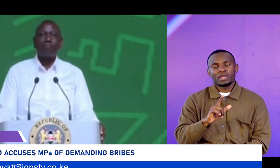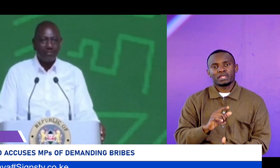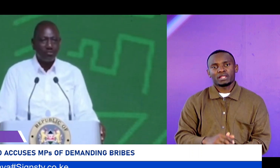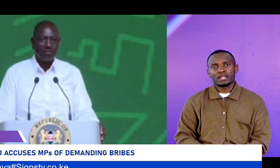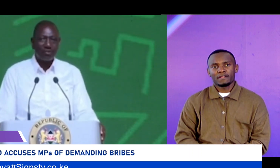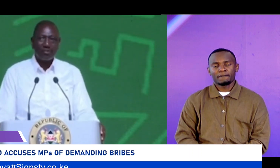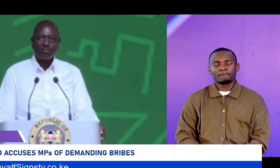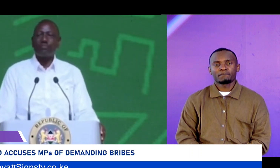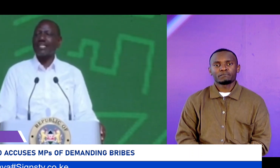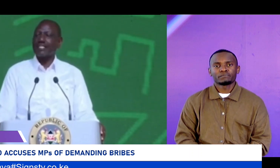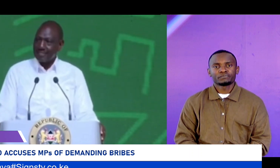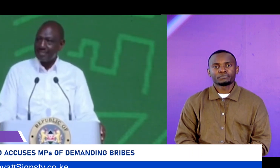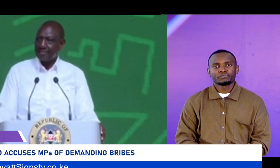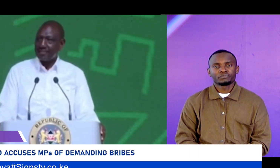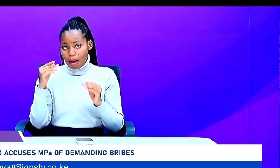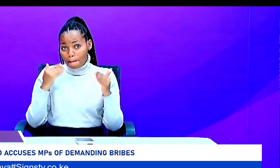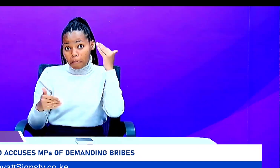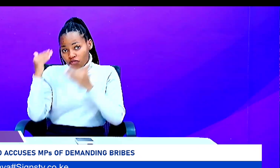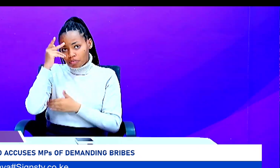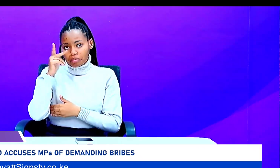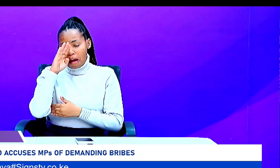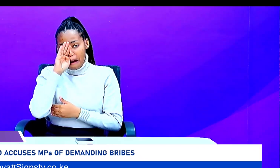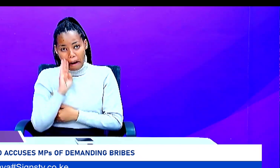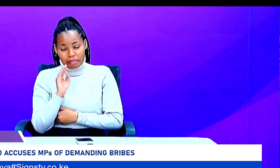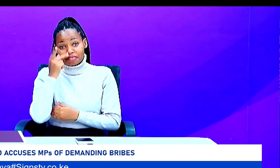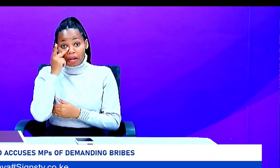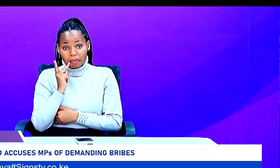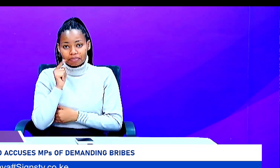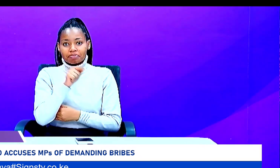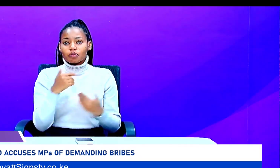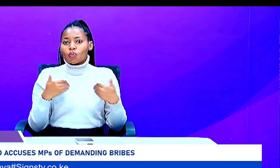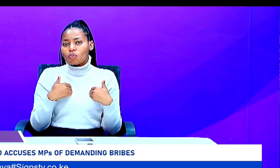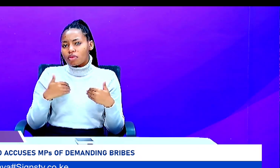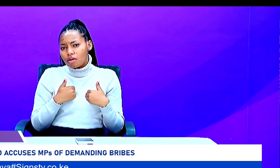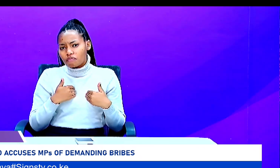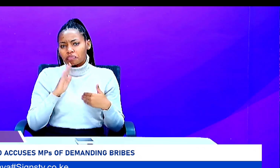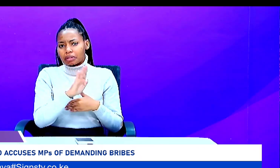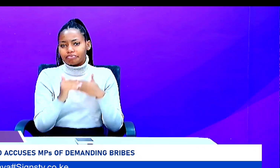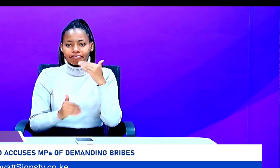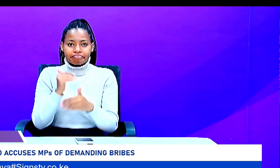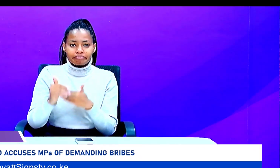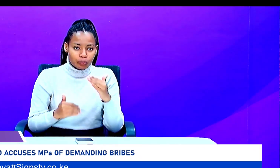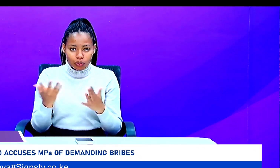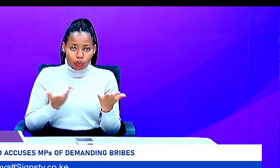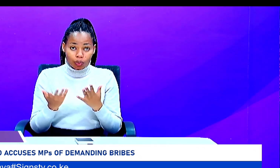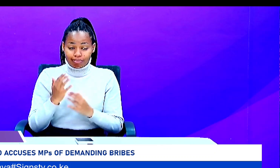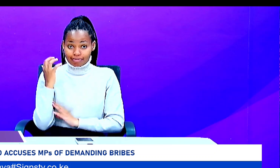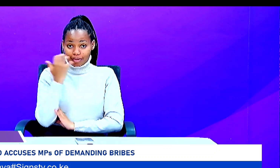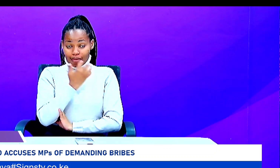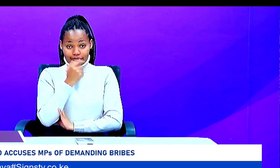person to be arrested. Has criticized his predecessor, Rigathi Gachagua, for repeatedly